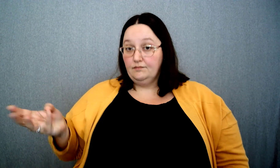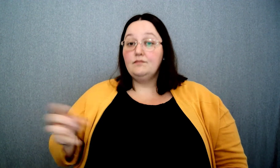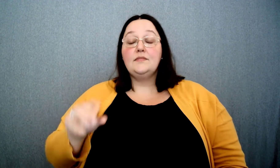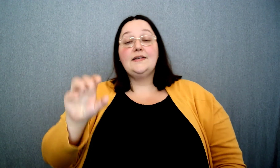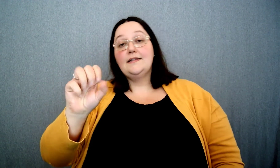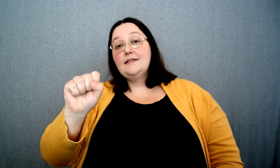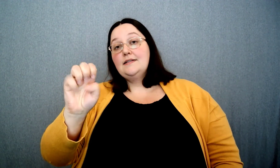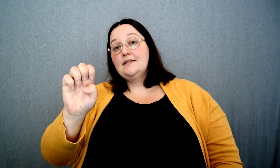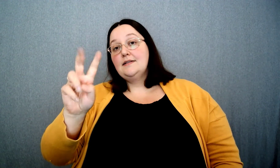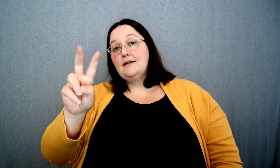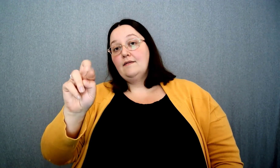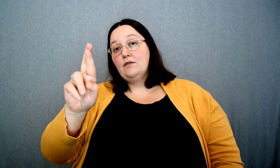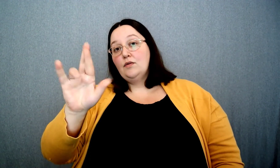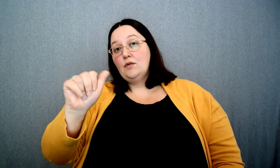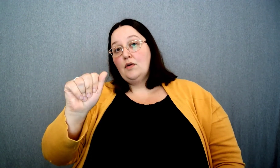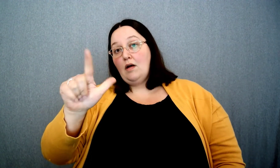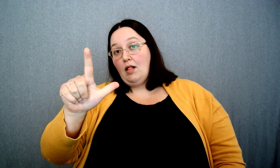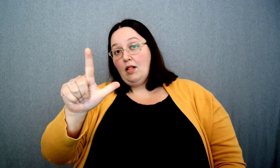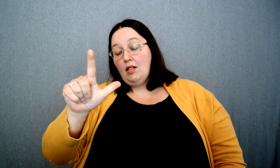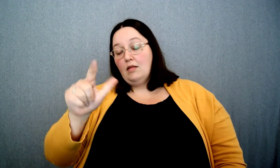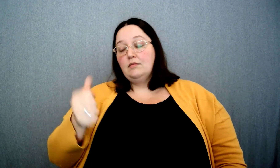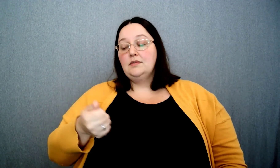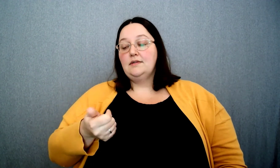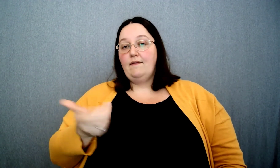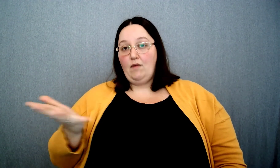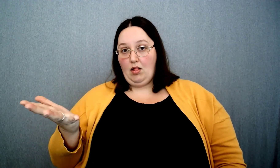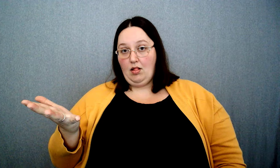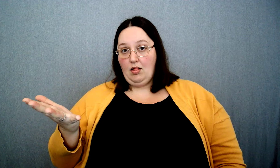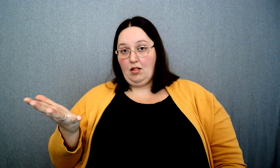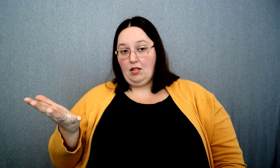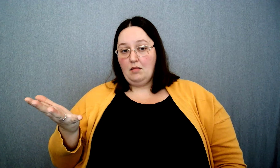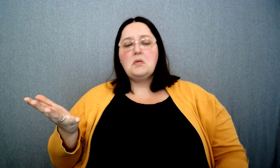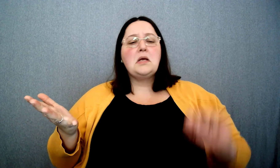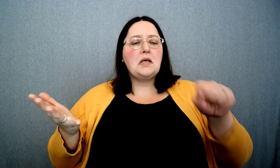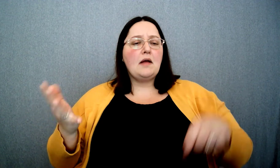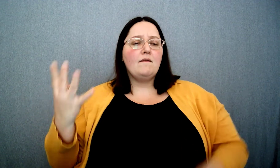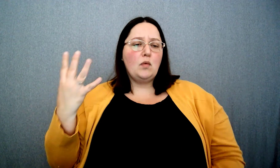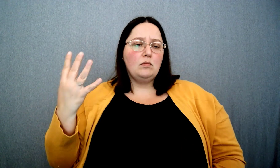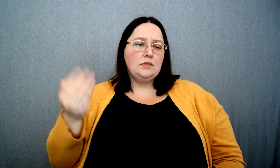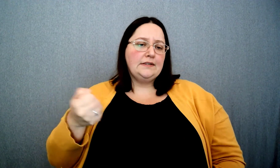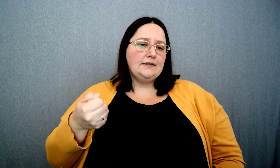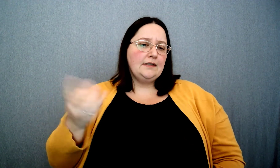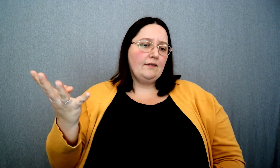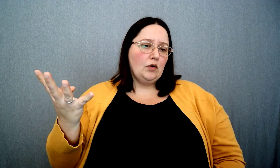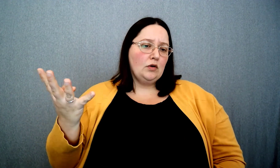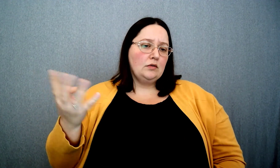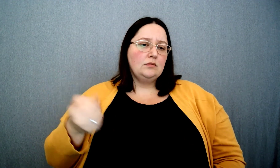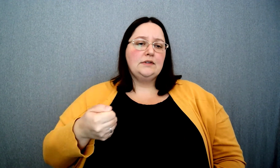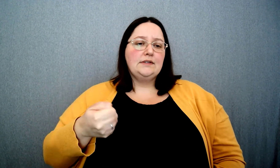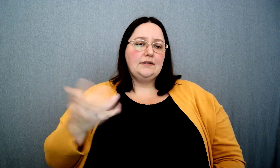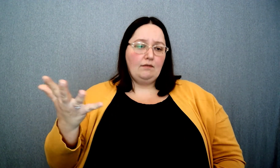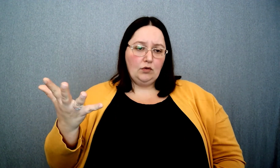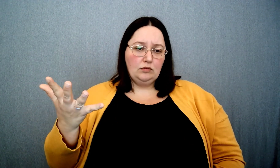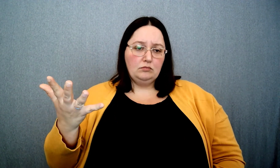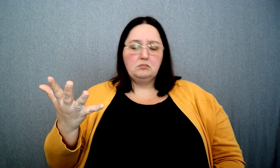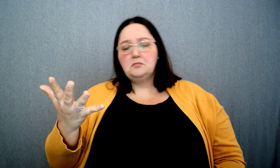For the sign several, a to 5 or a to 4. I prefer the a to